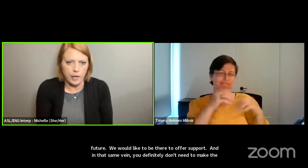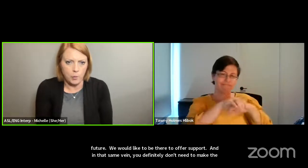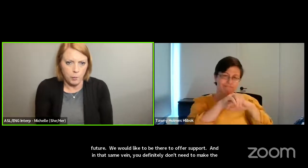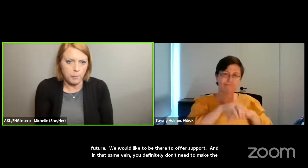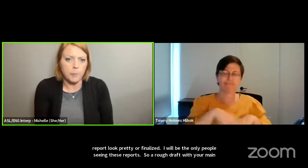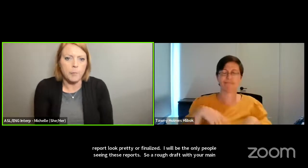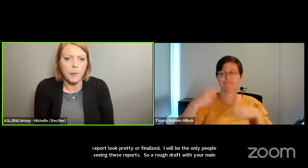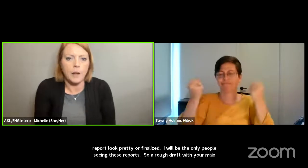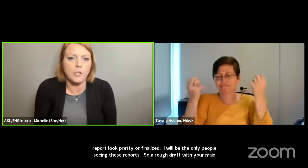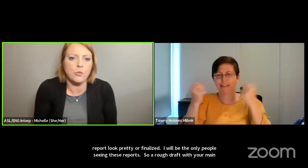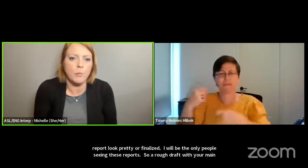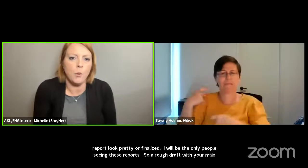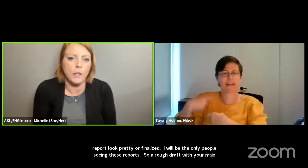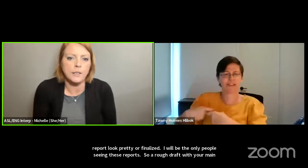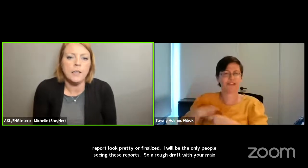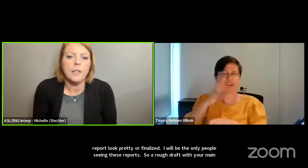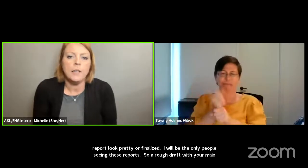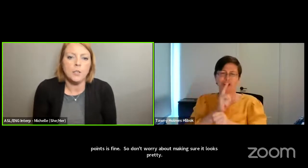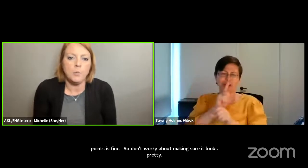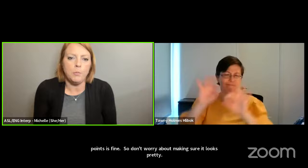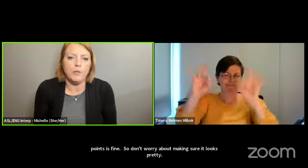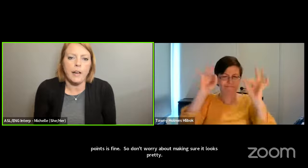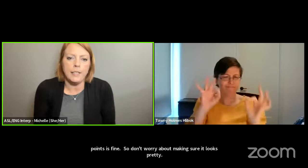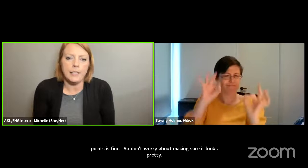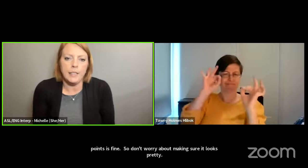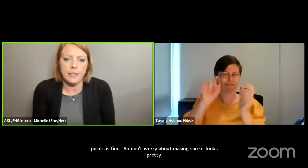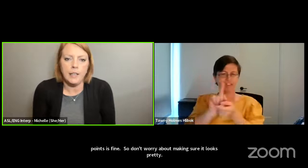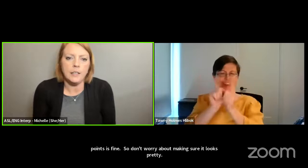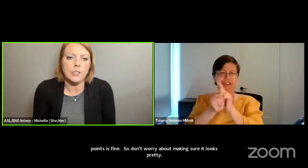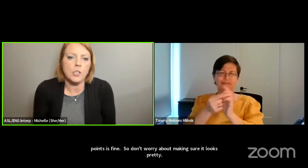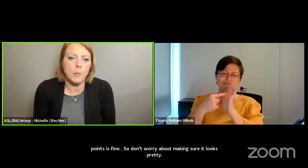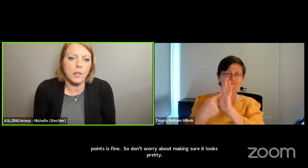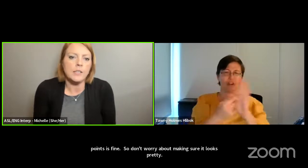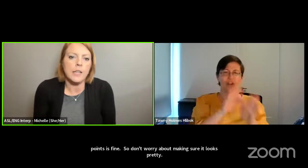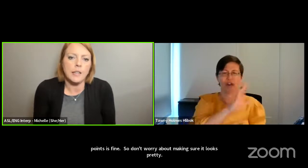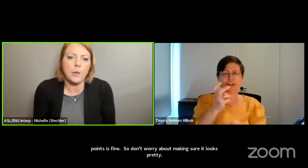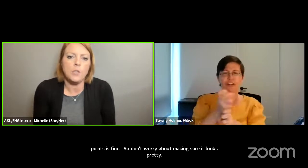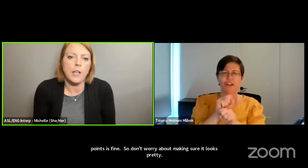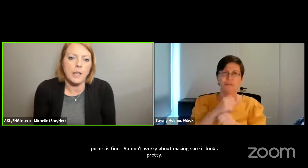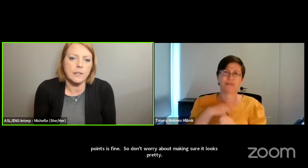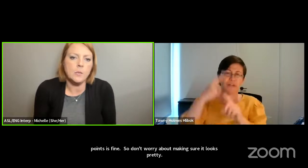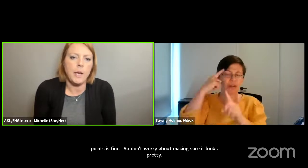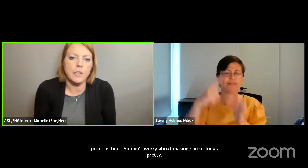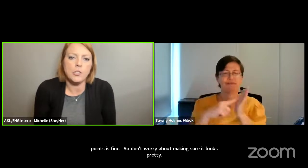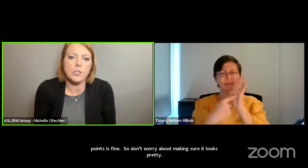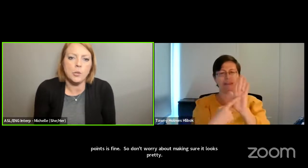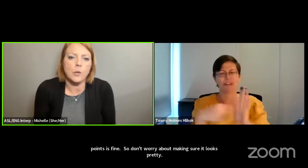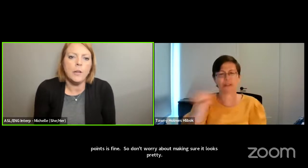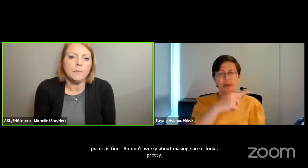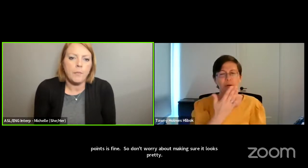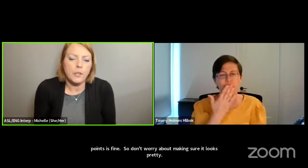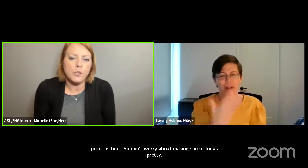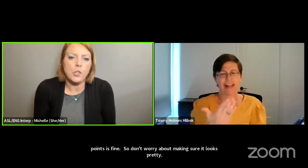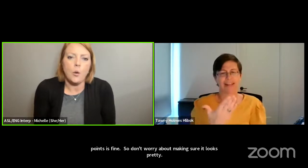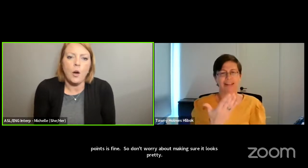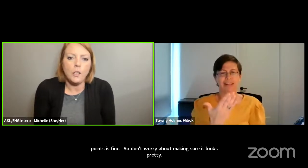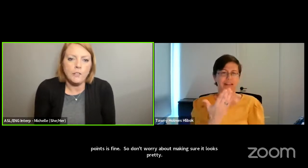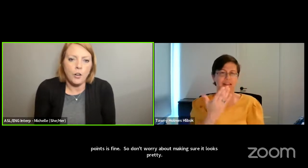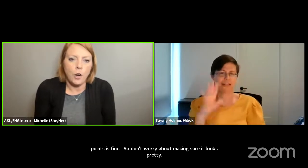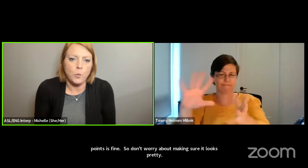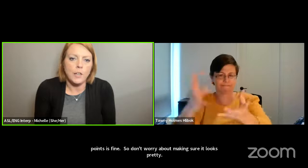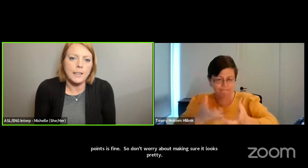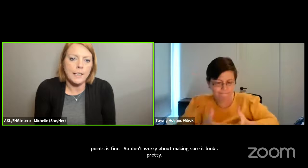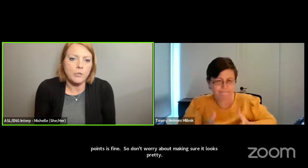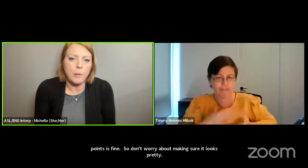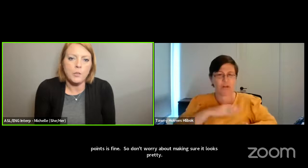that I create a more polished report to be provided in English, American Sign Language, and Spanish to show all